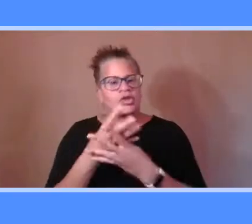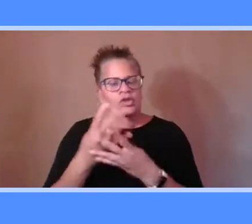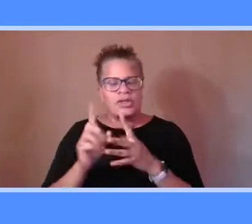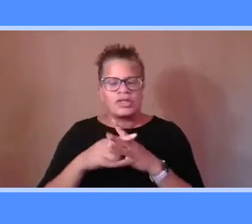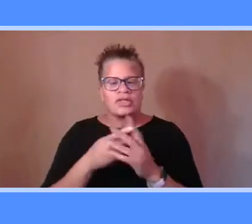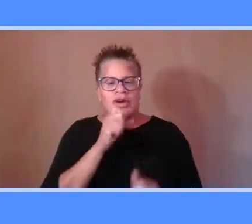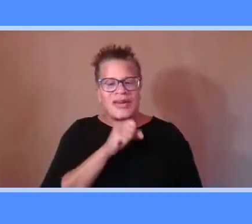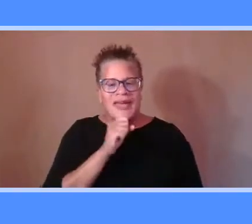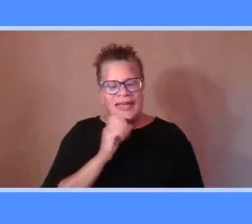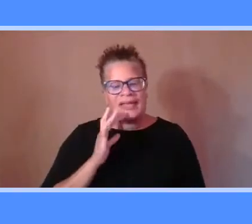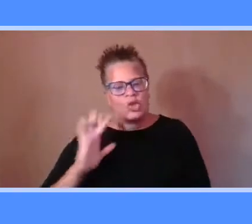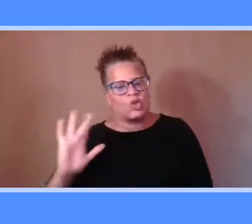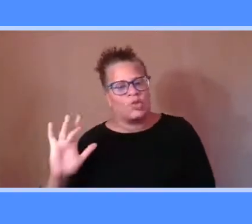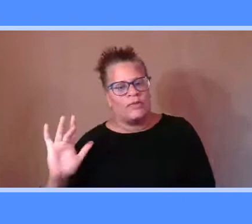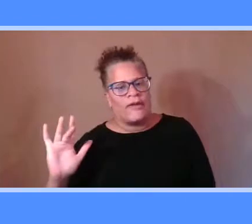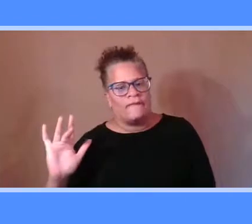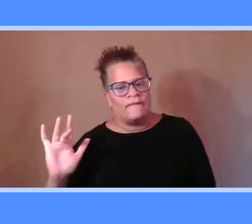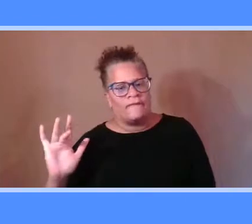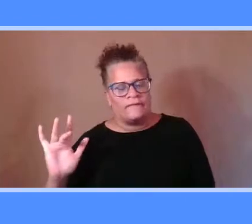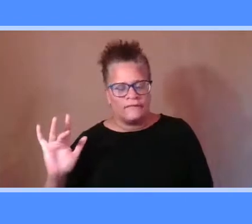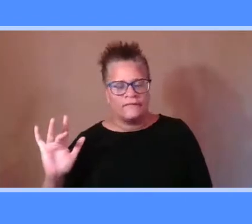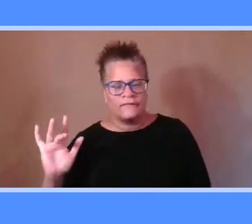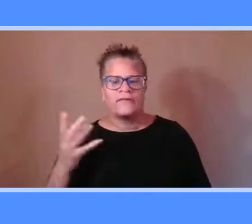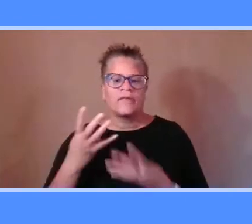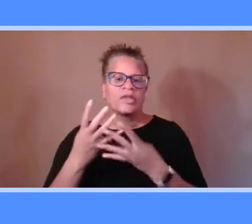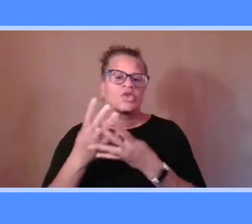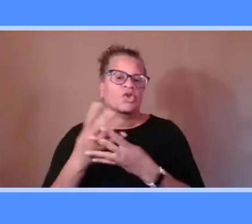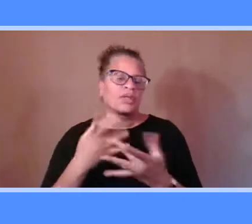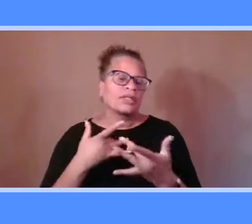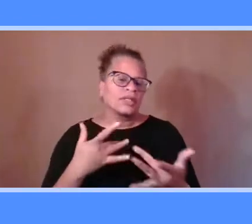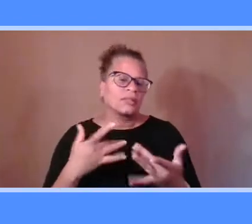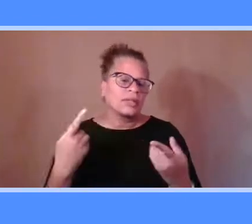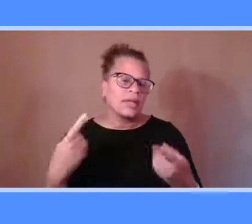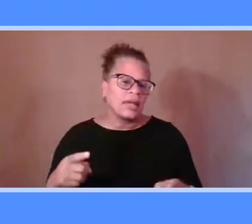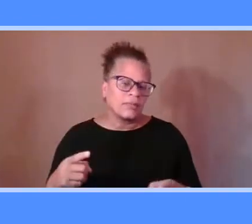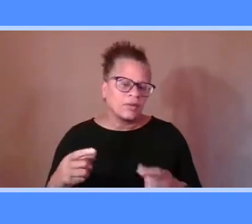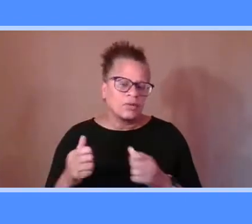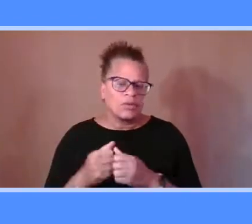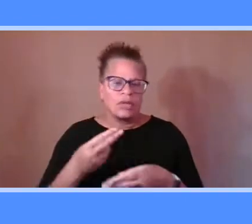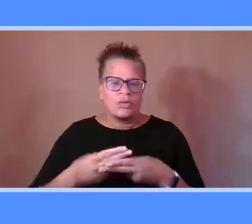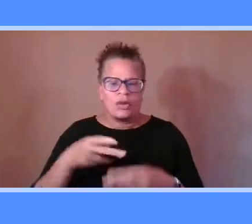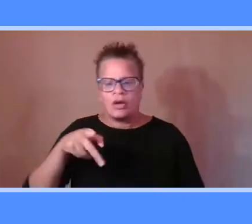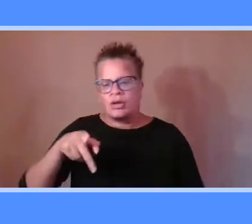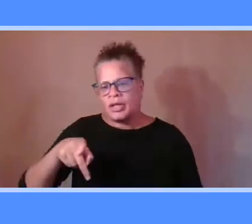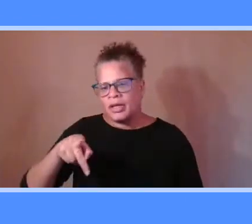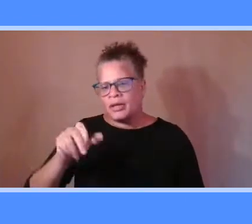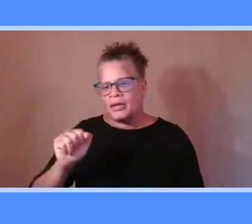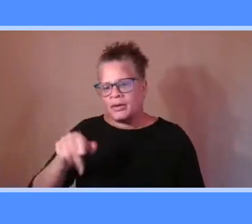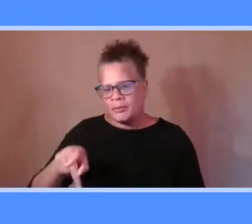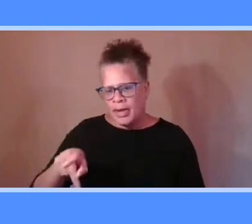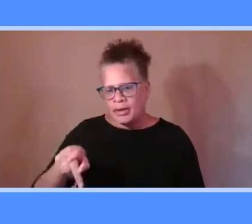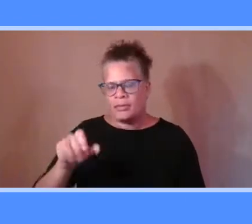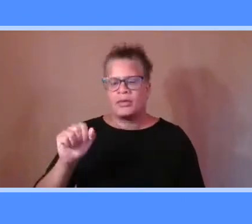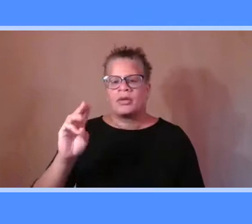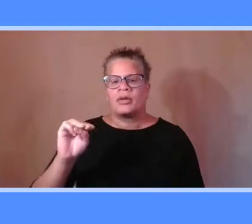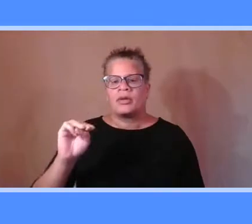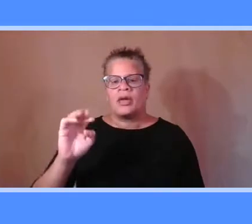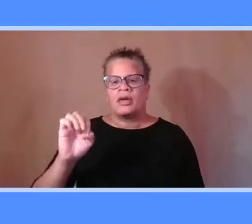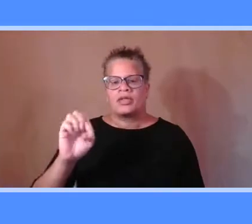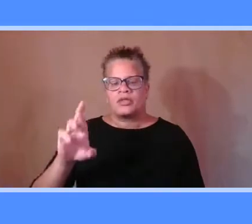age 25. The screening is typically done with something called a pap smear. So you would